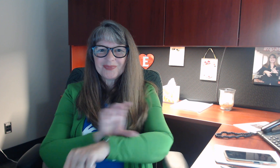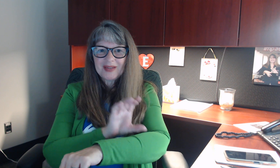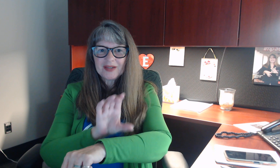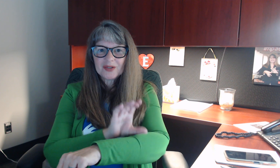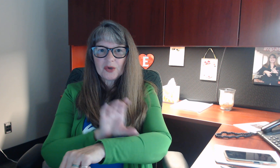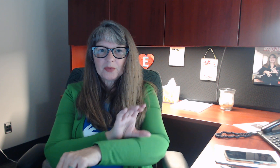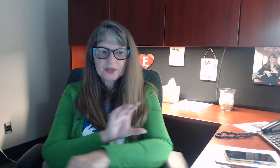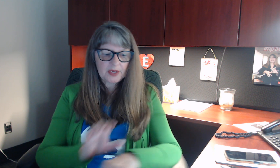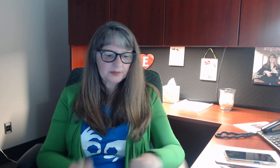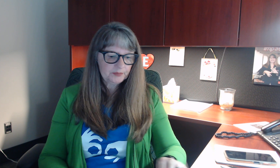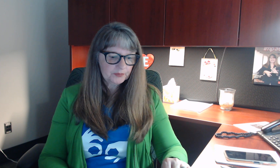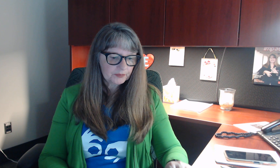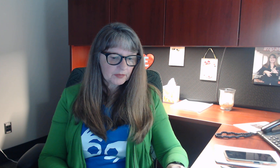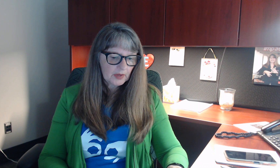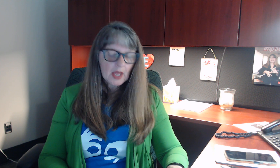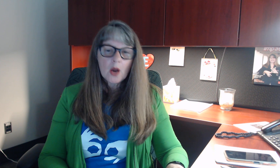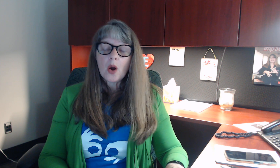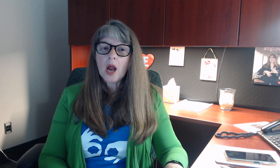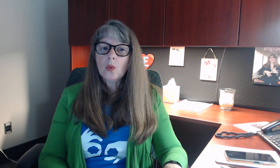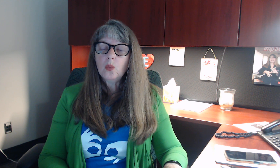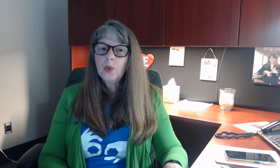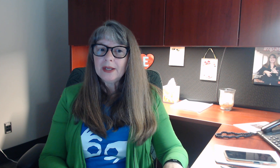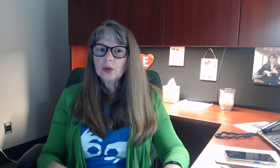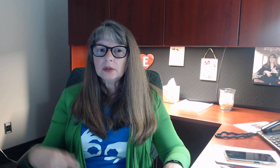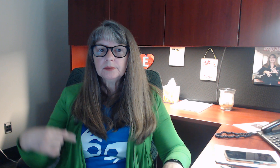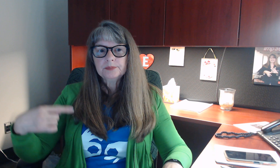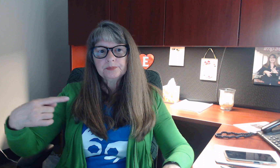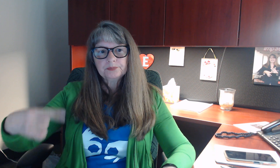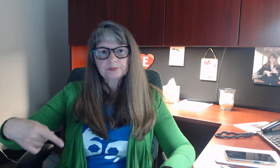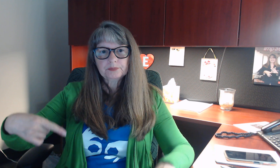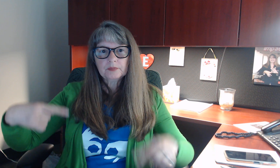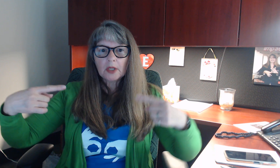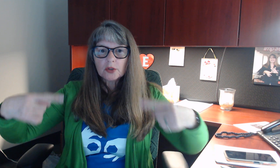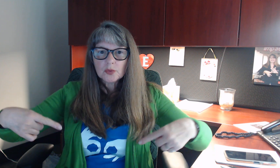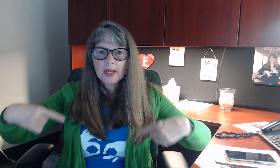This is a newer sign. A wheel, two-handed.